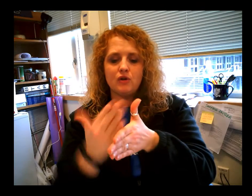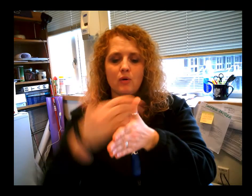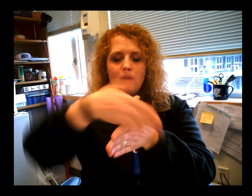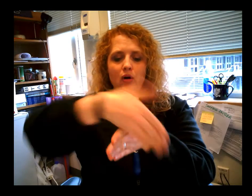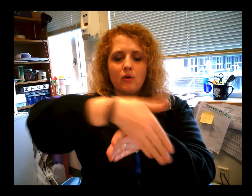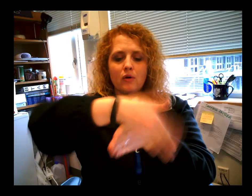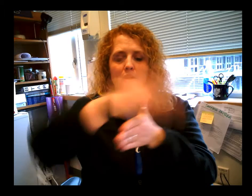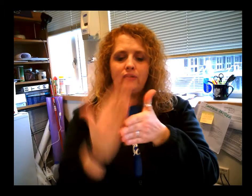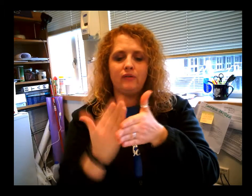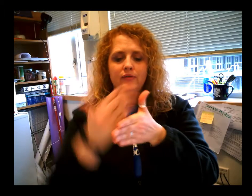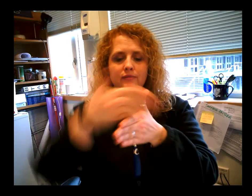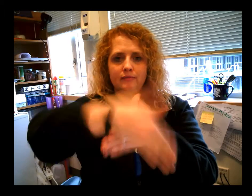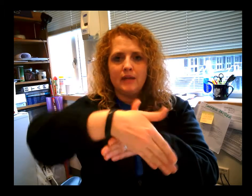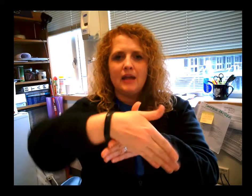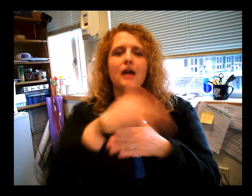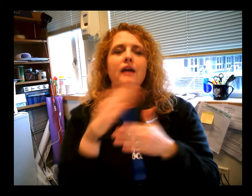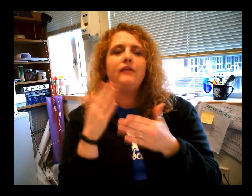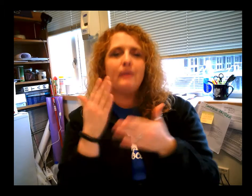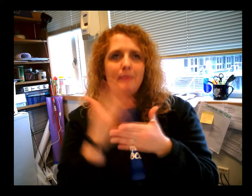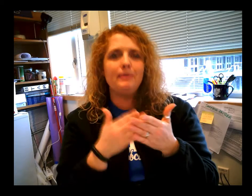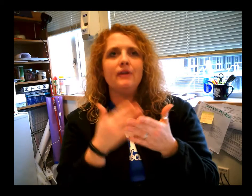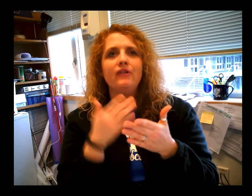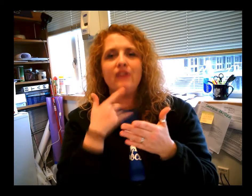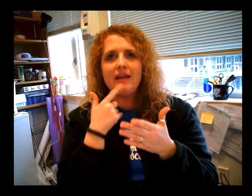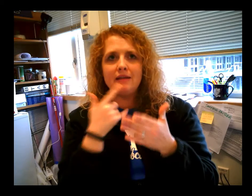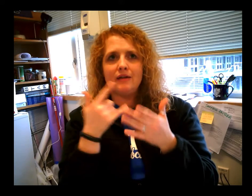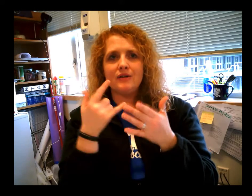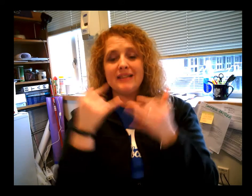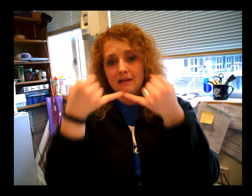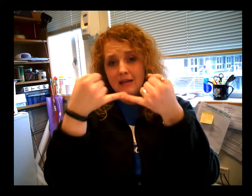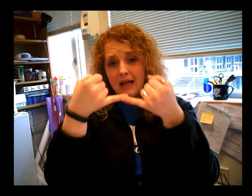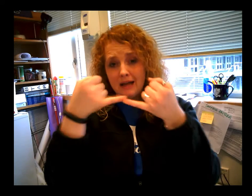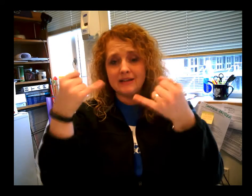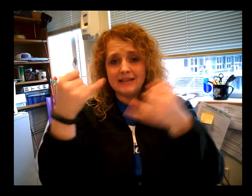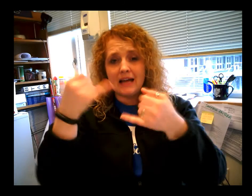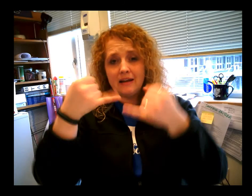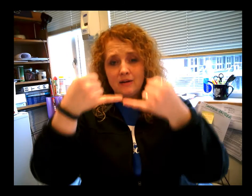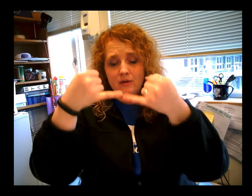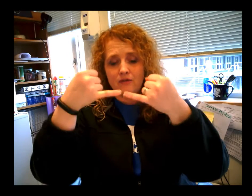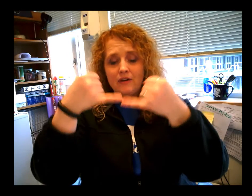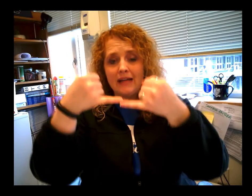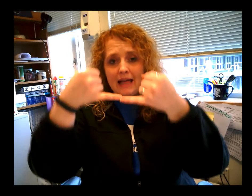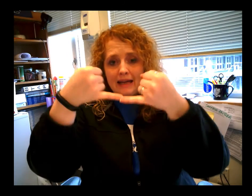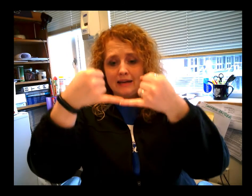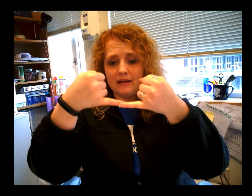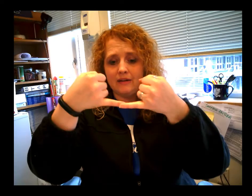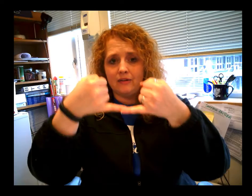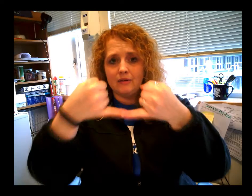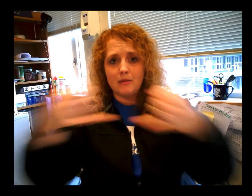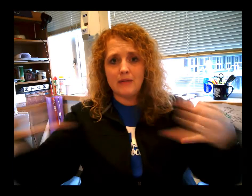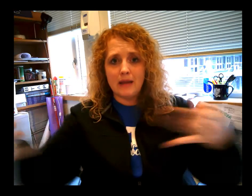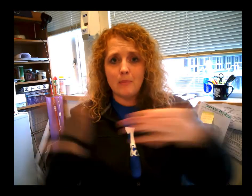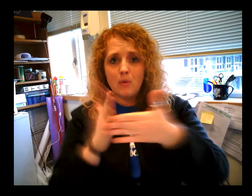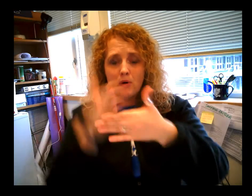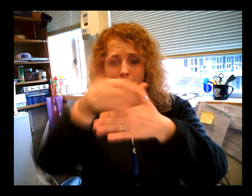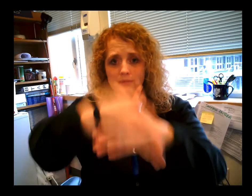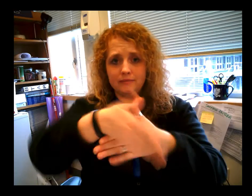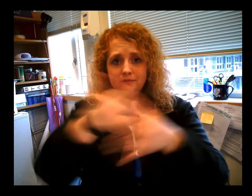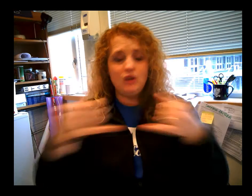going across. Some people say that there's like a line. The sign for line is like border. You can